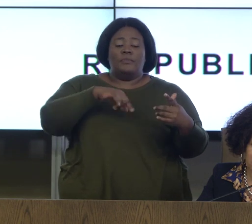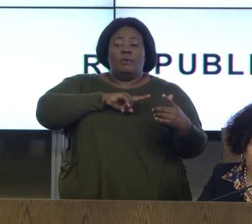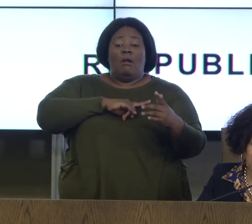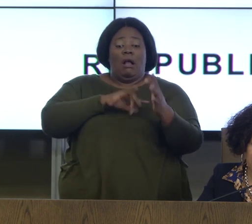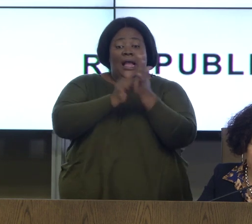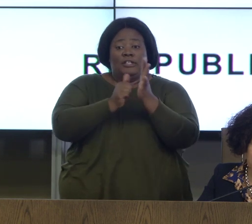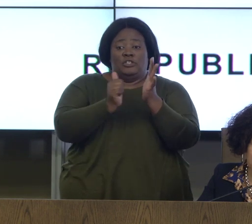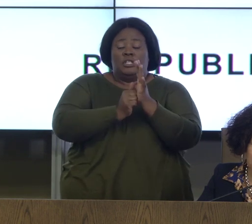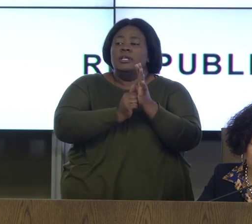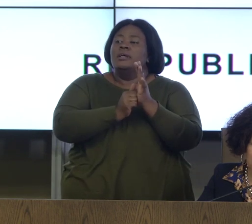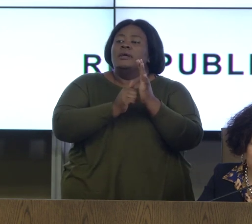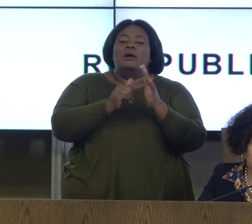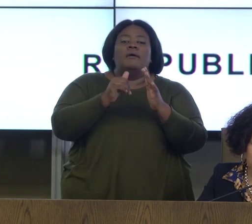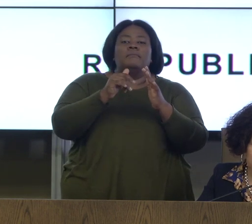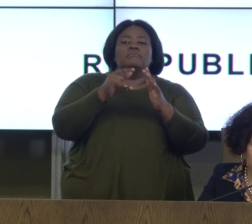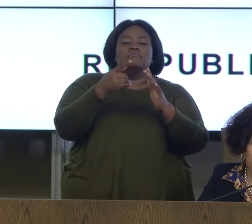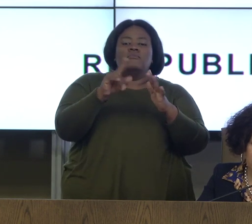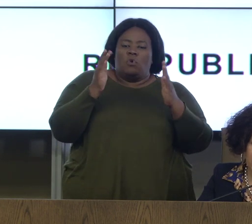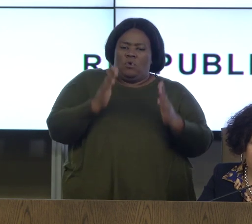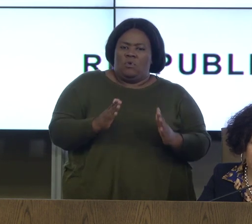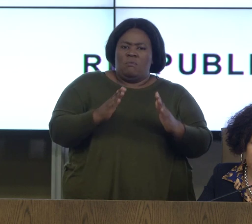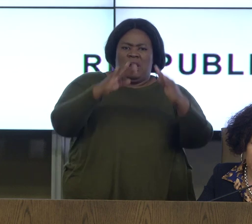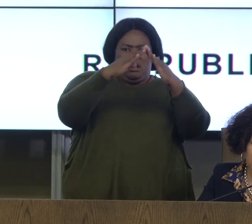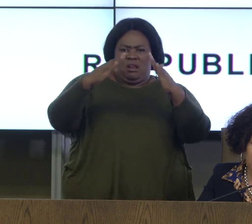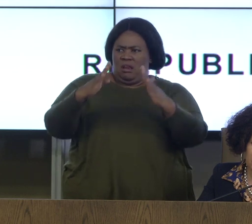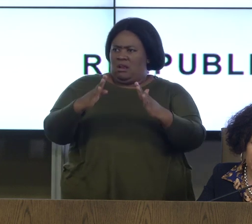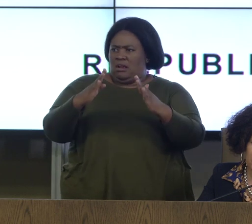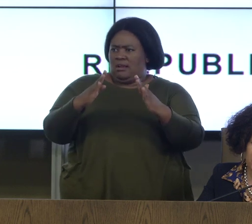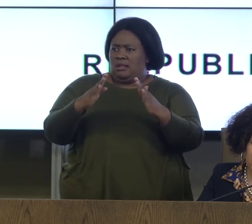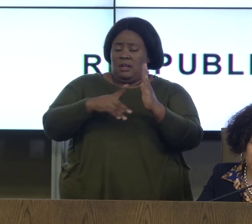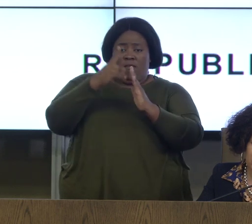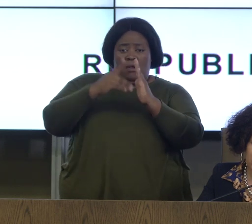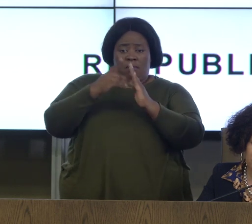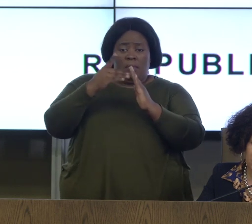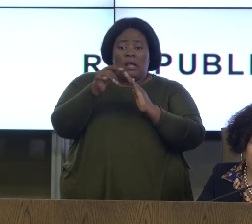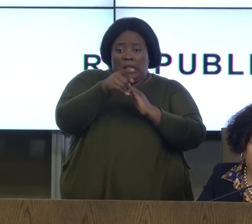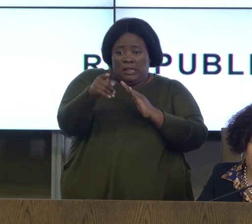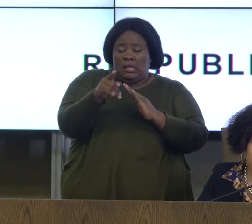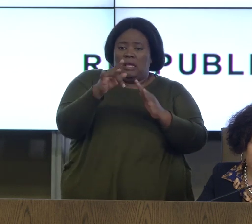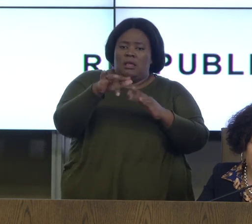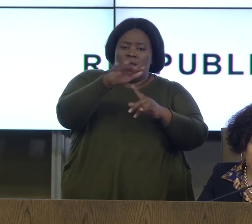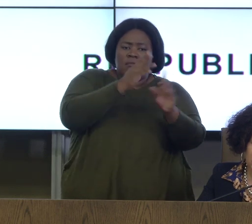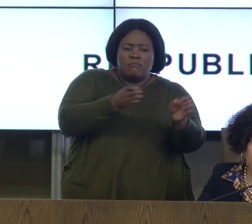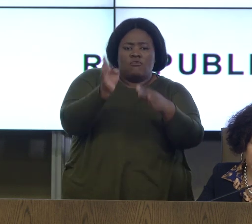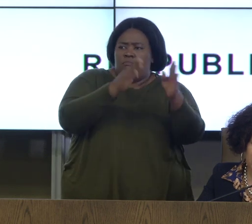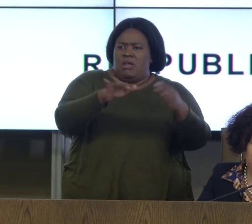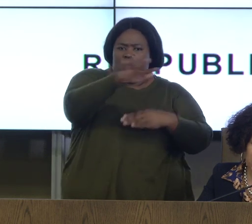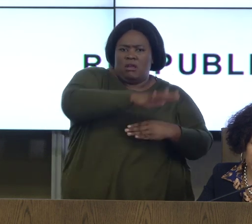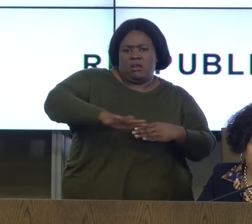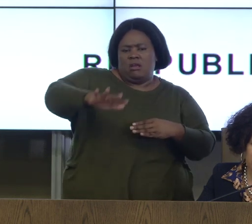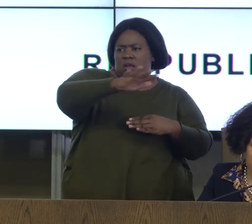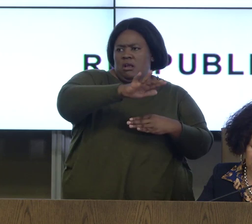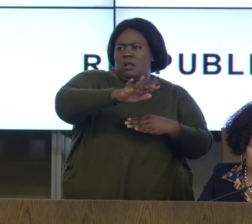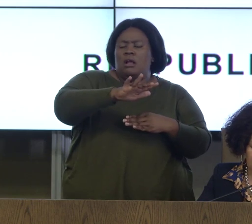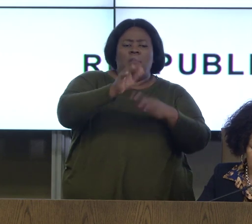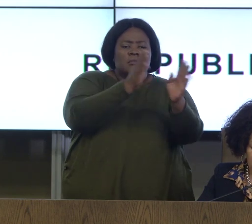Agency is busy preparing these sites to ensure that we are able to take people there, to live there, as soon as it is possible for us